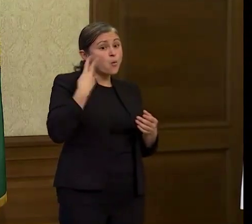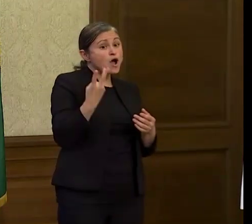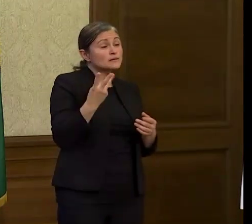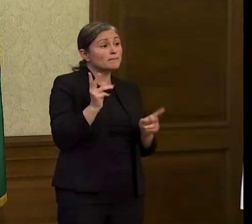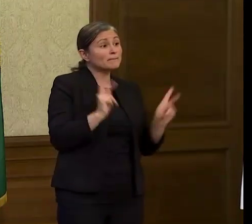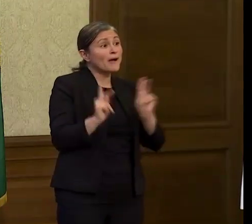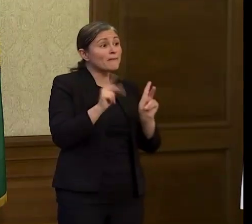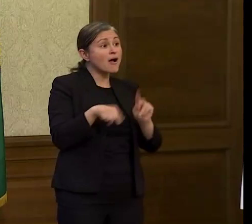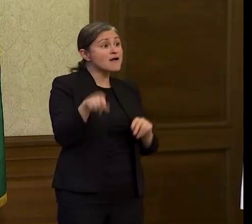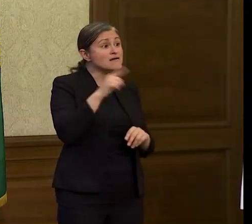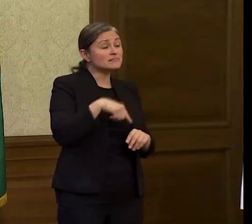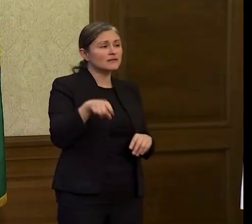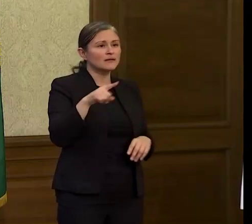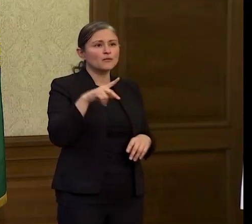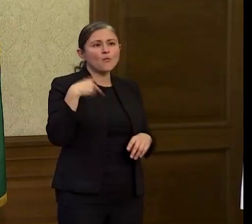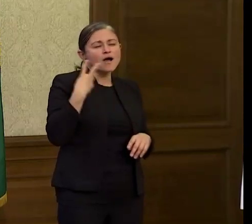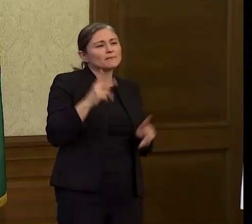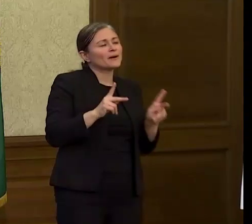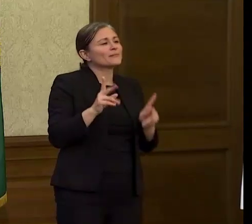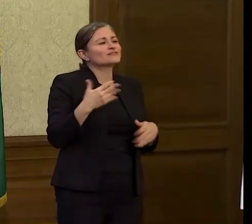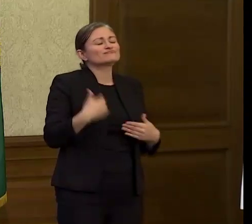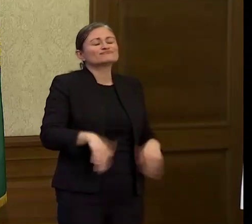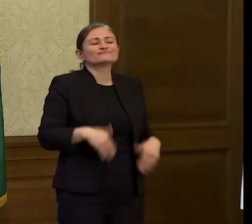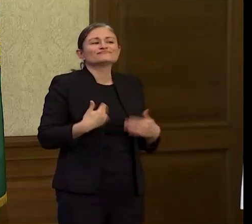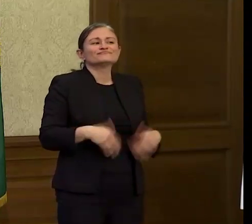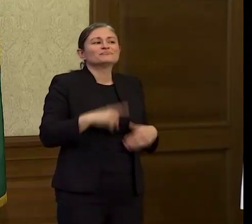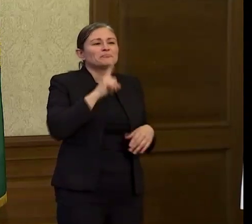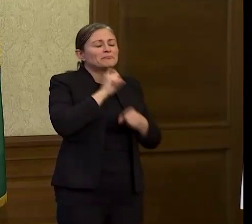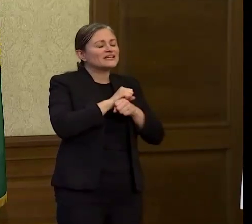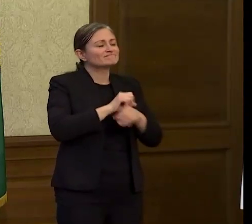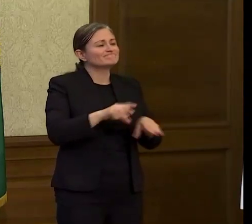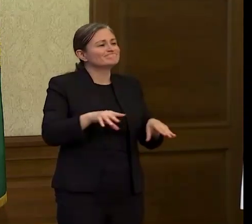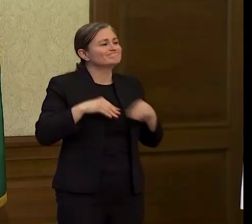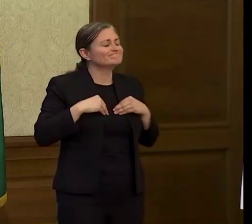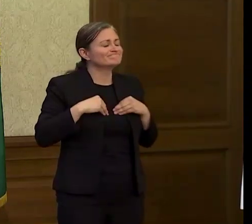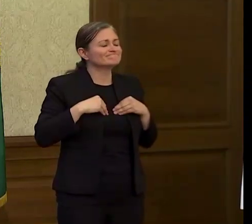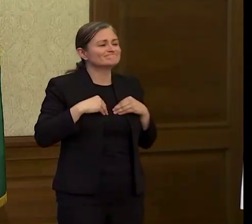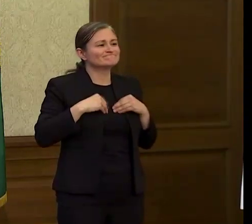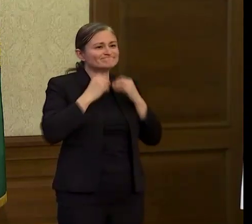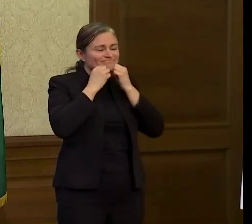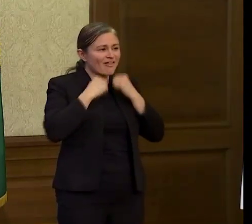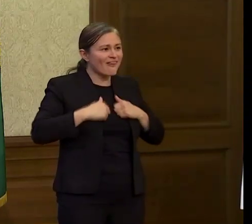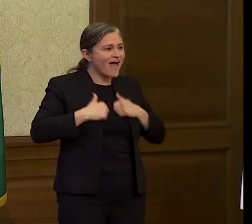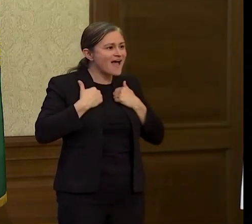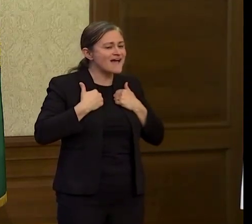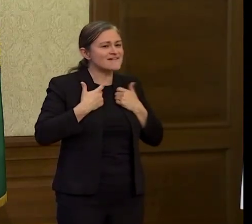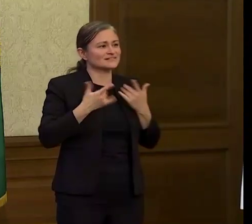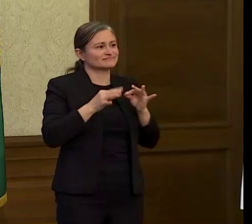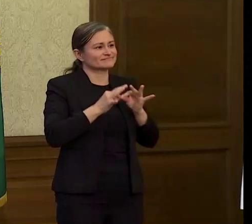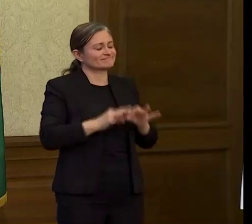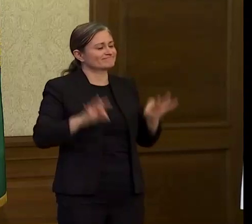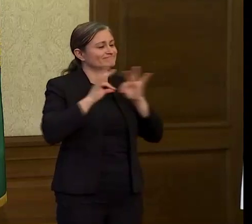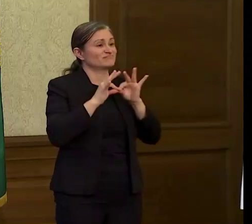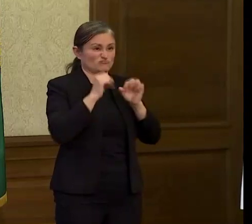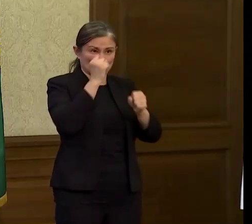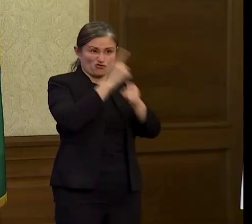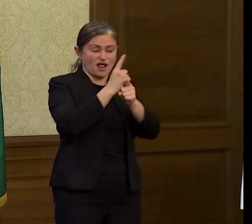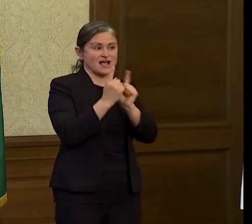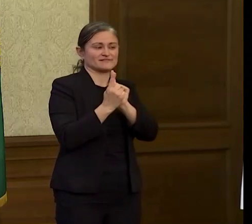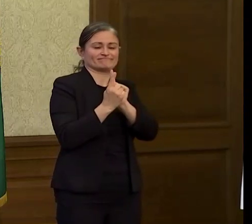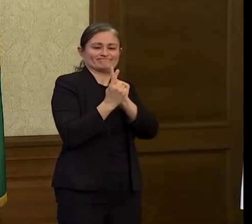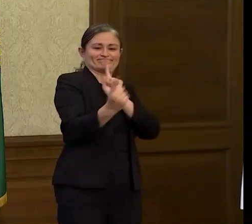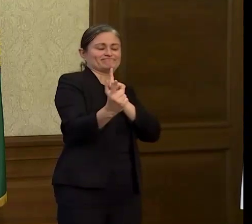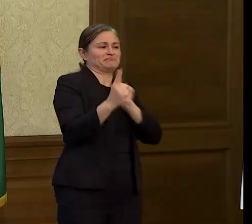really embedded this concept in their daily lives that this is so important for them. And they have